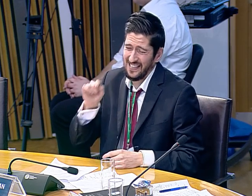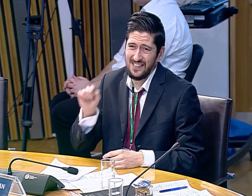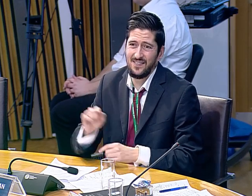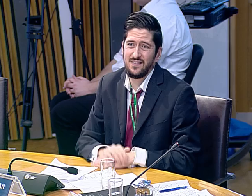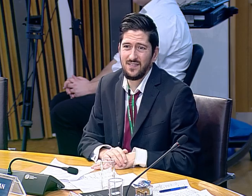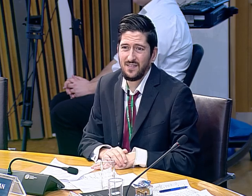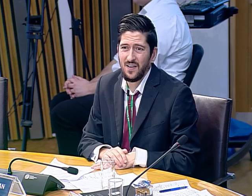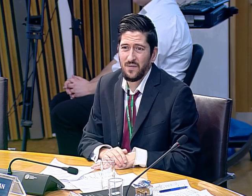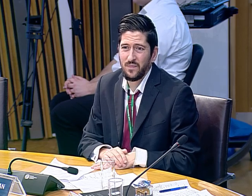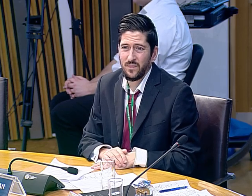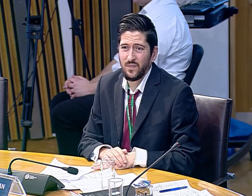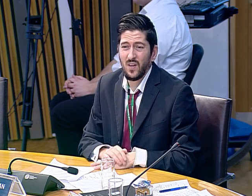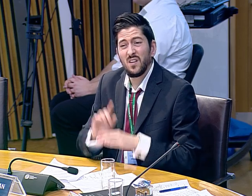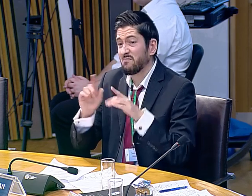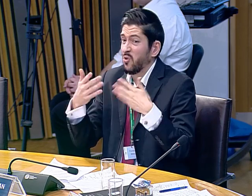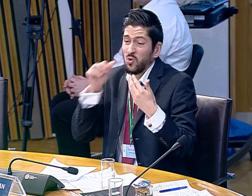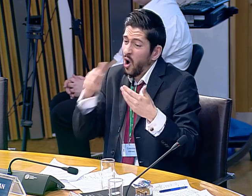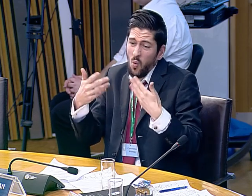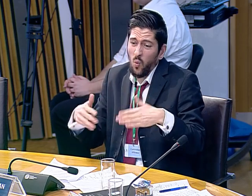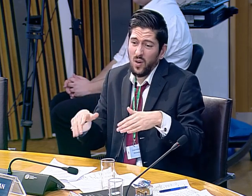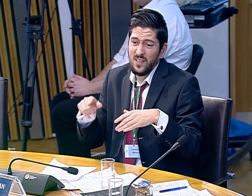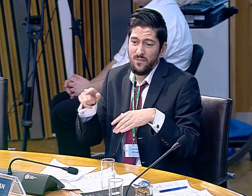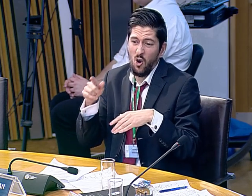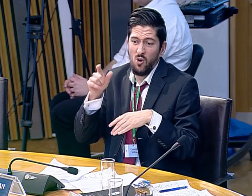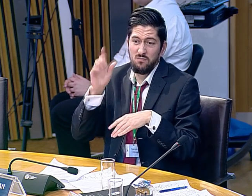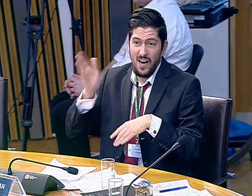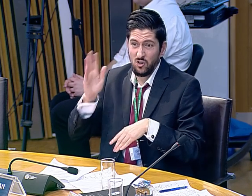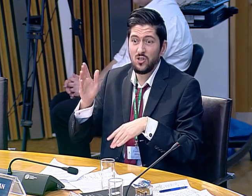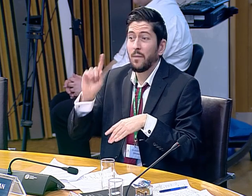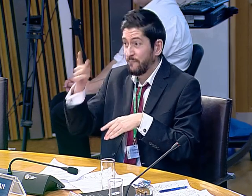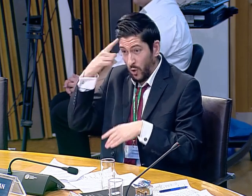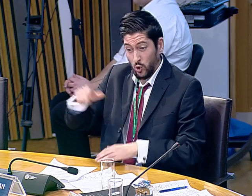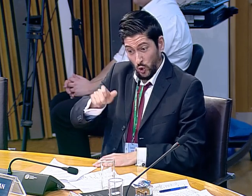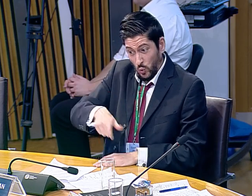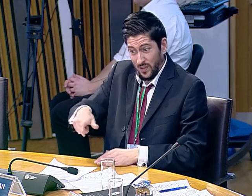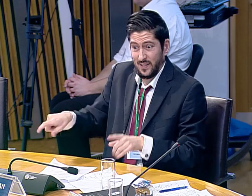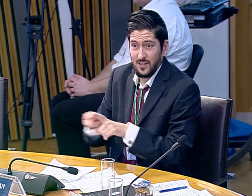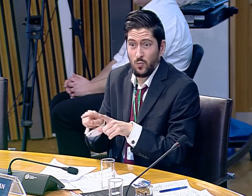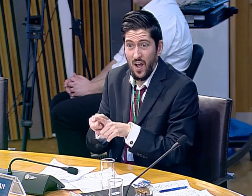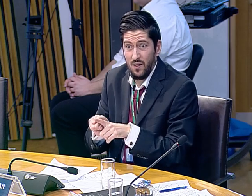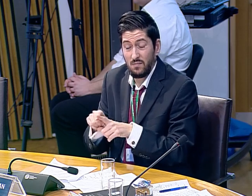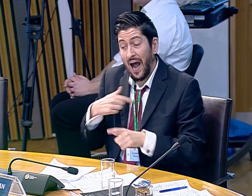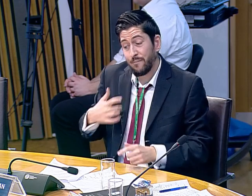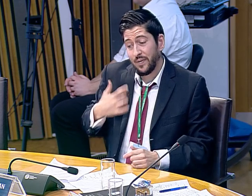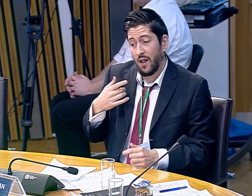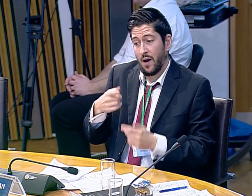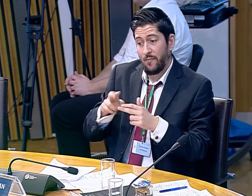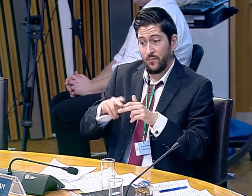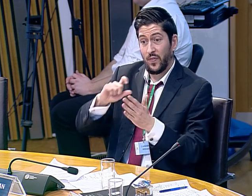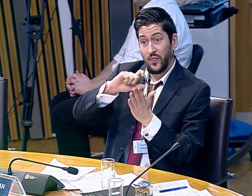university staff with deaf awareness training before a deaf student starts studying at the university would be hugely beneficial, not just for the